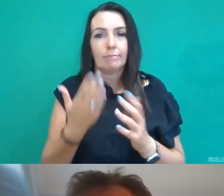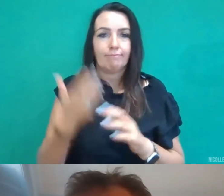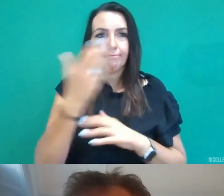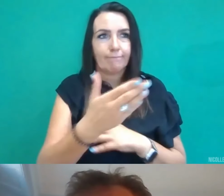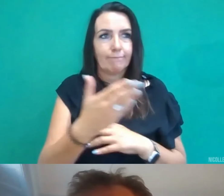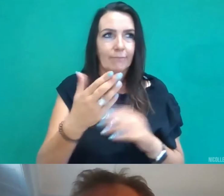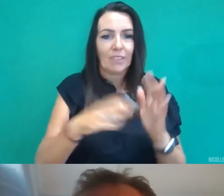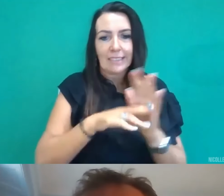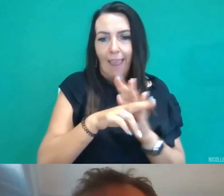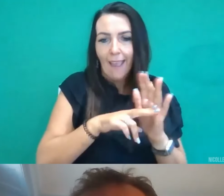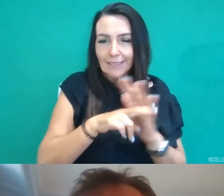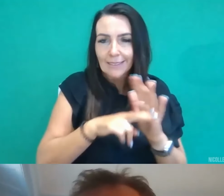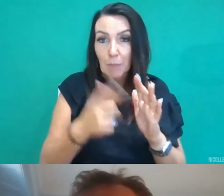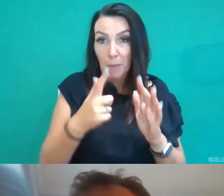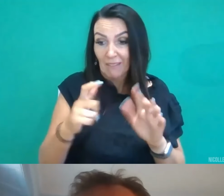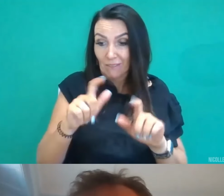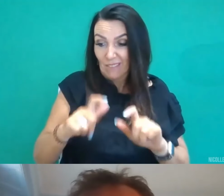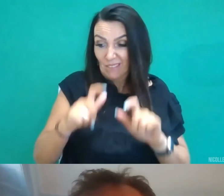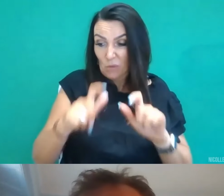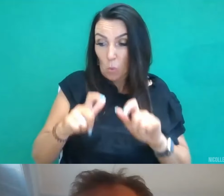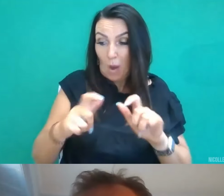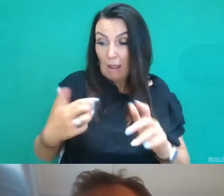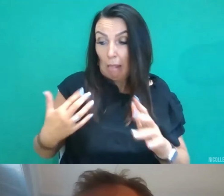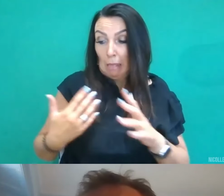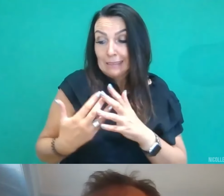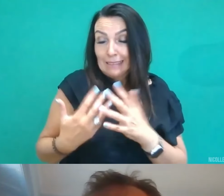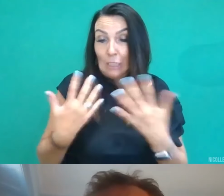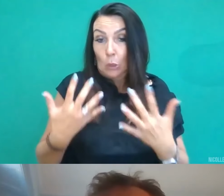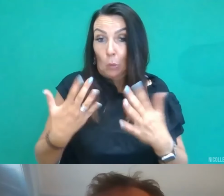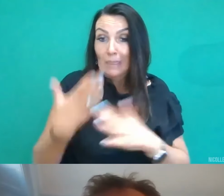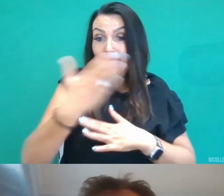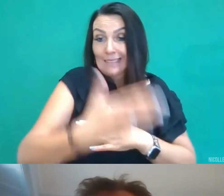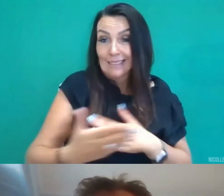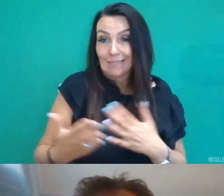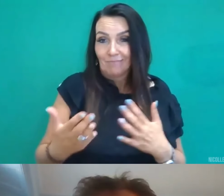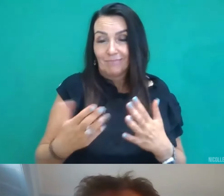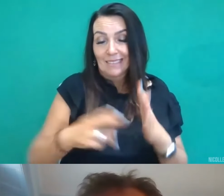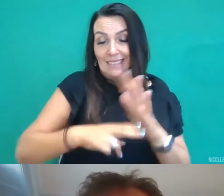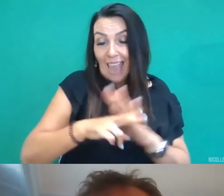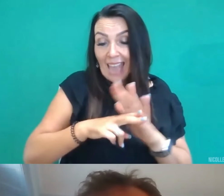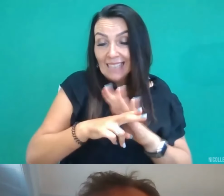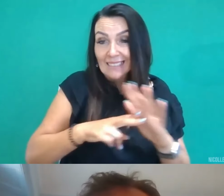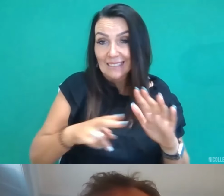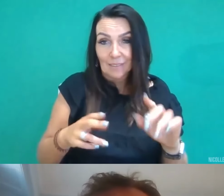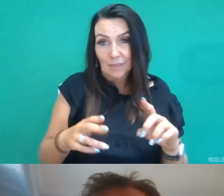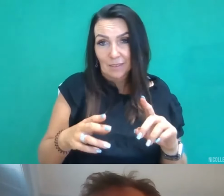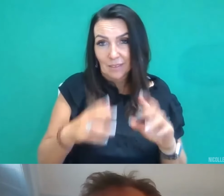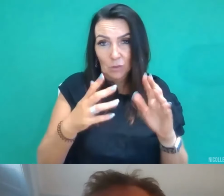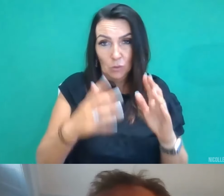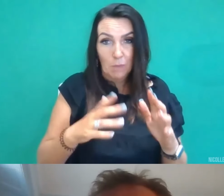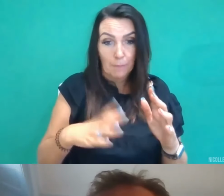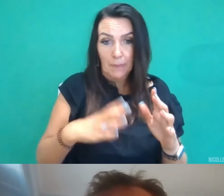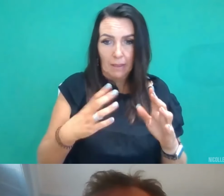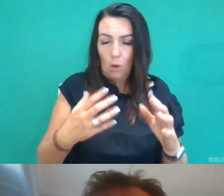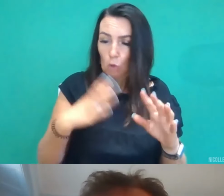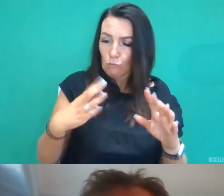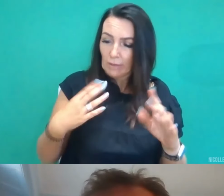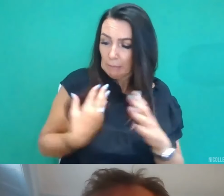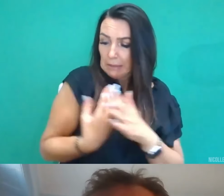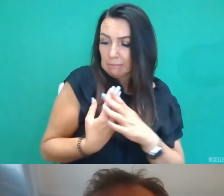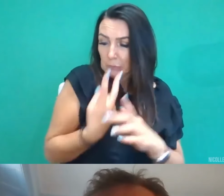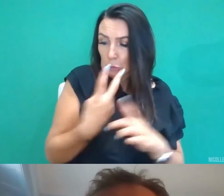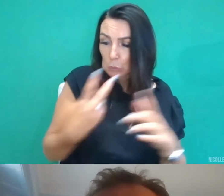a while. So not everybody who comes and gets tested then has to isolate for that full period. But certainly we've